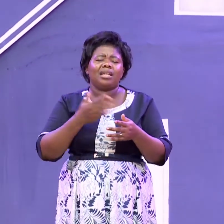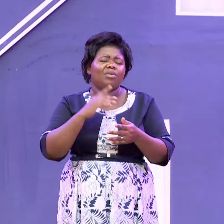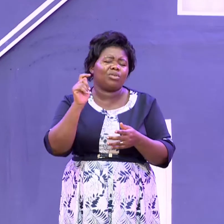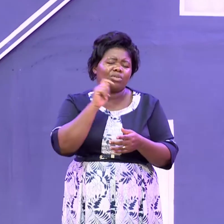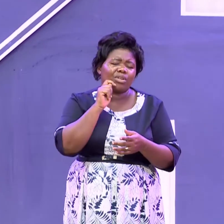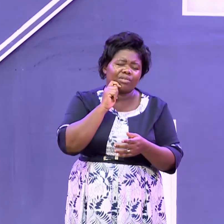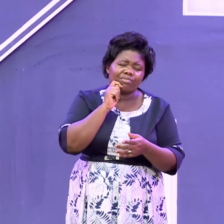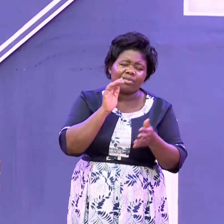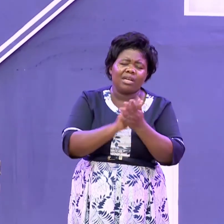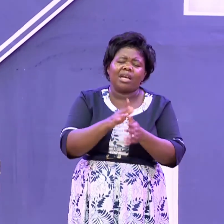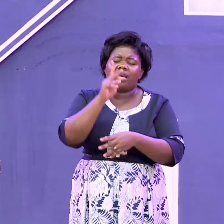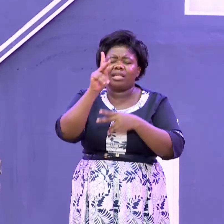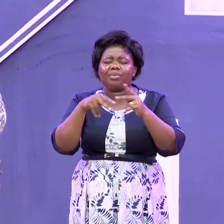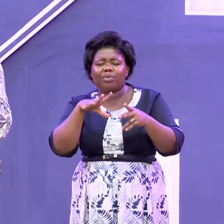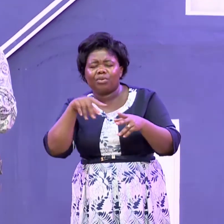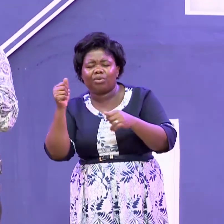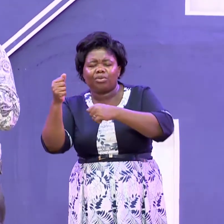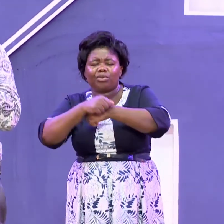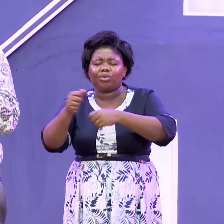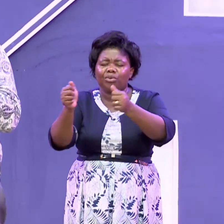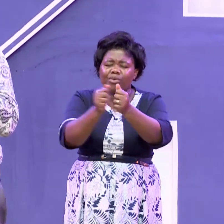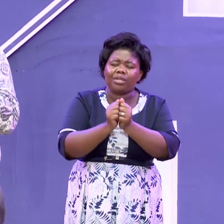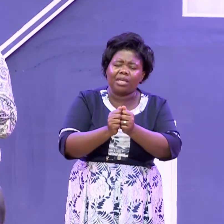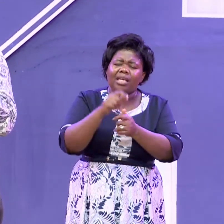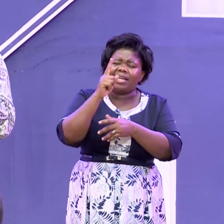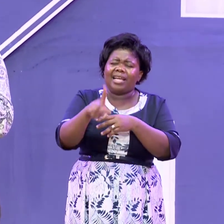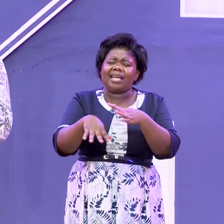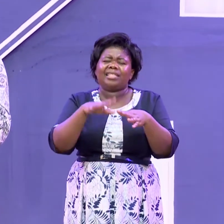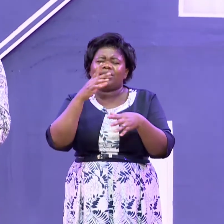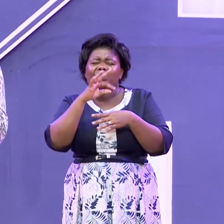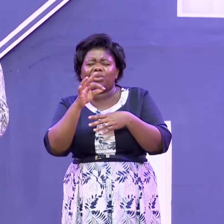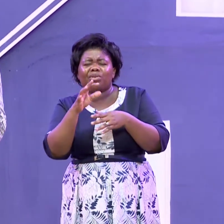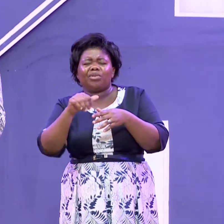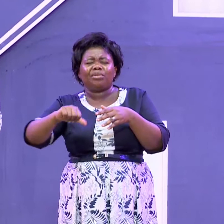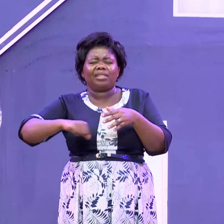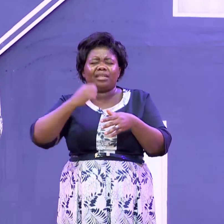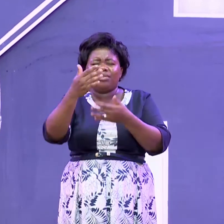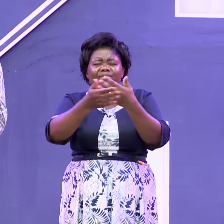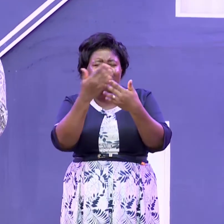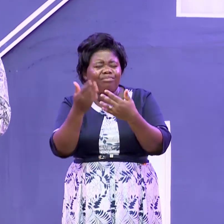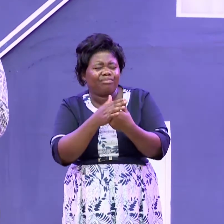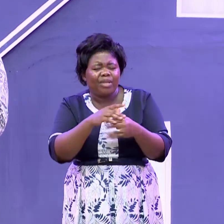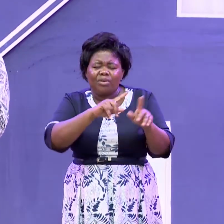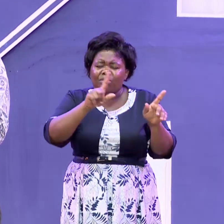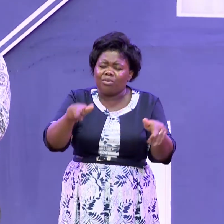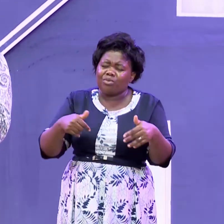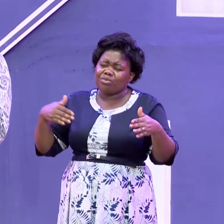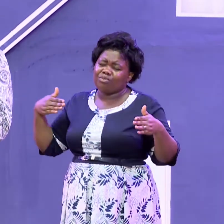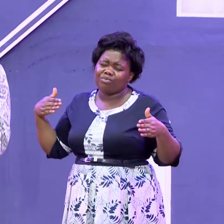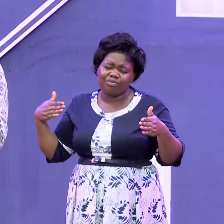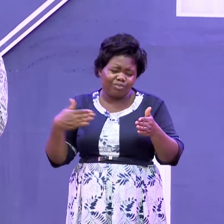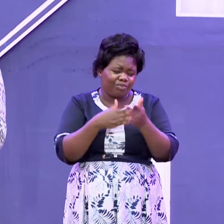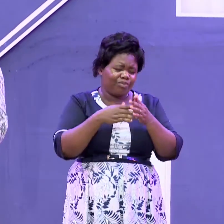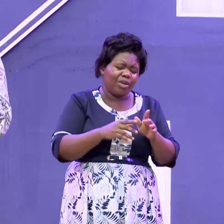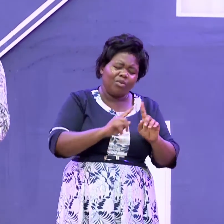our clans, and those we started with. That spirit of self ambitiousness, we cast it in the